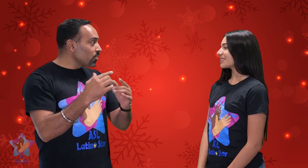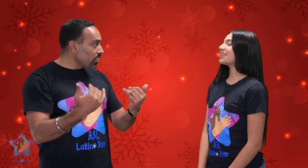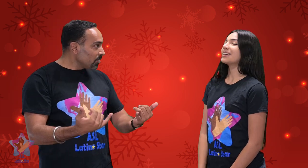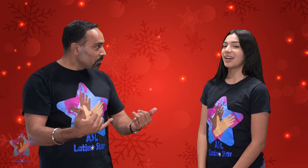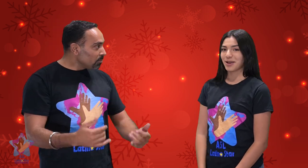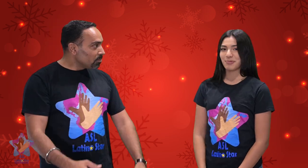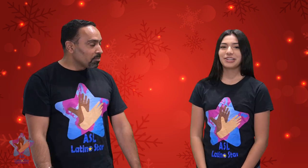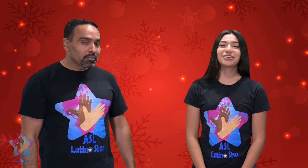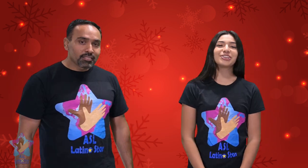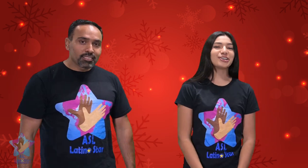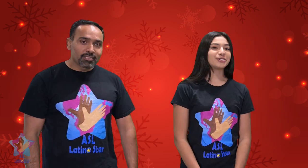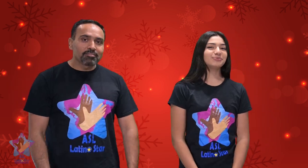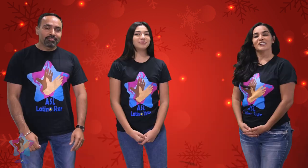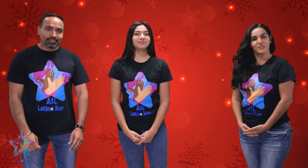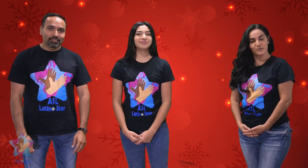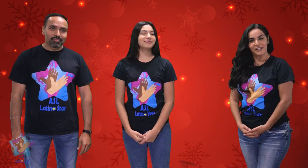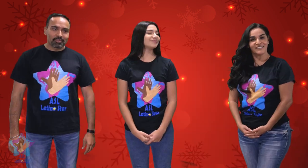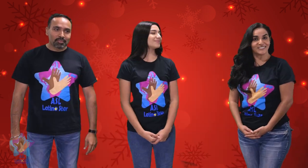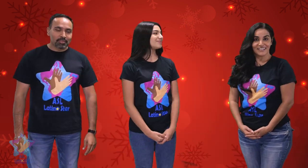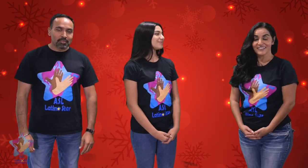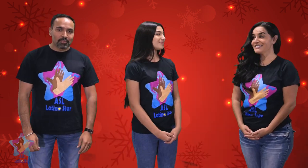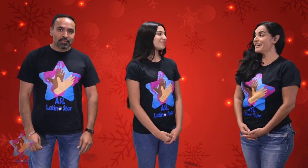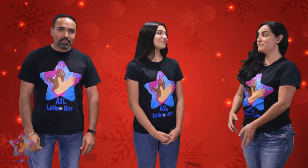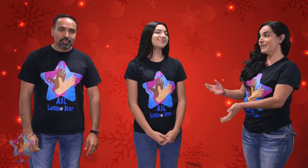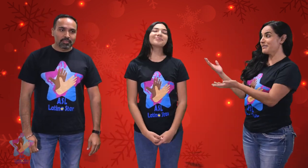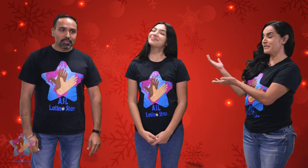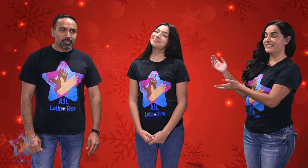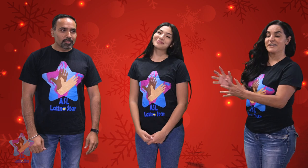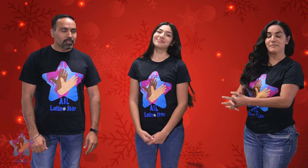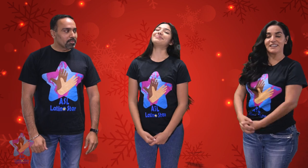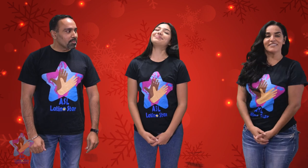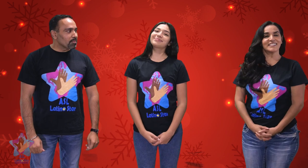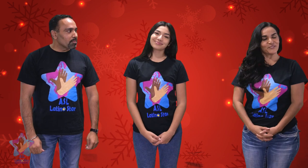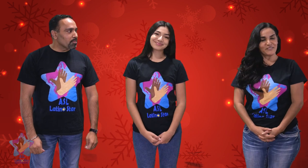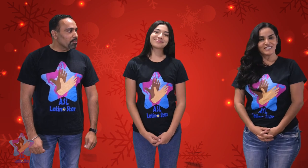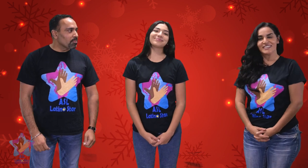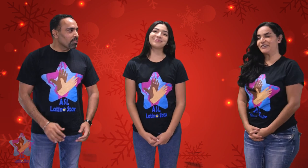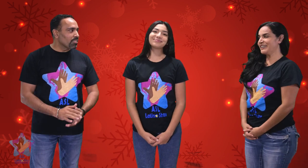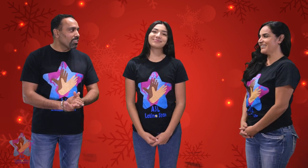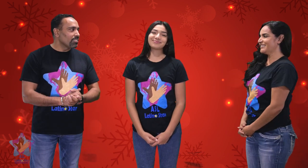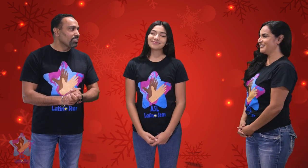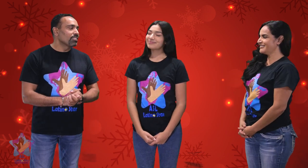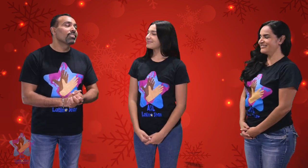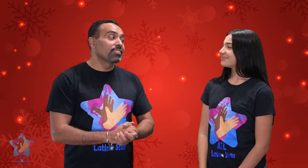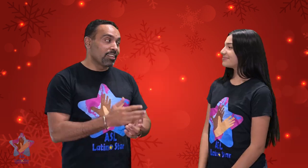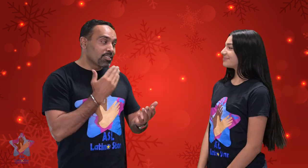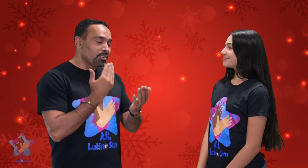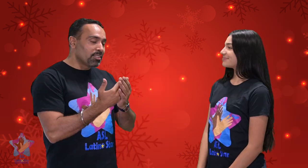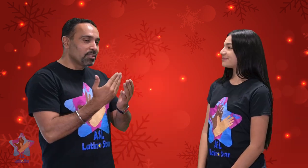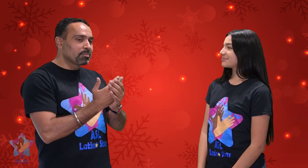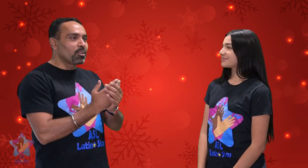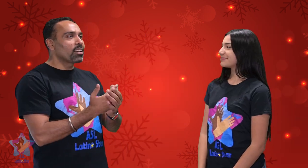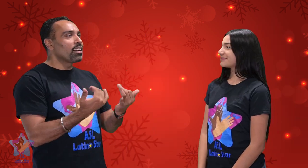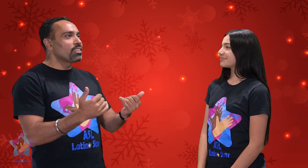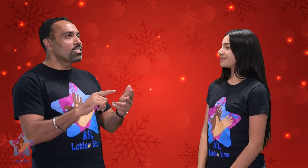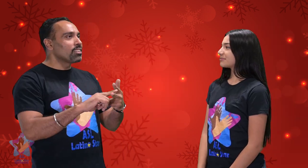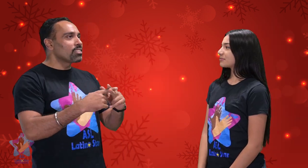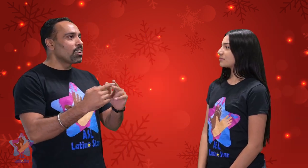today? I'm ready to learn. Rubiana está lista para aprender palabras nuevas ahora. That's good. Okay, let's start